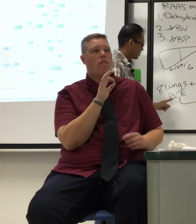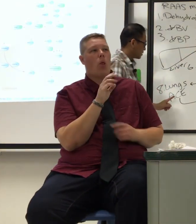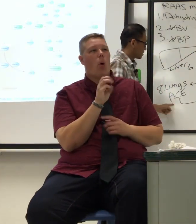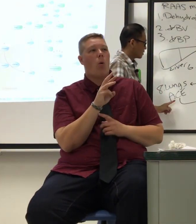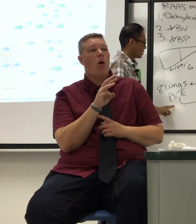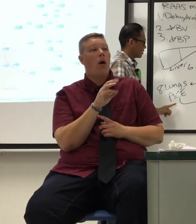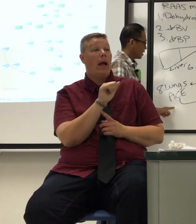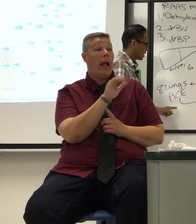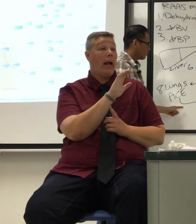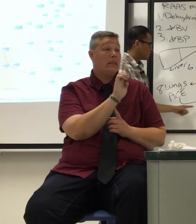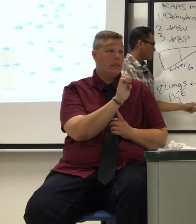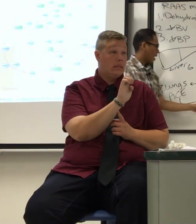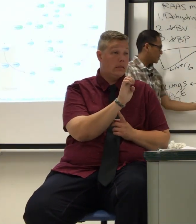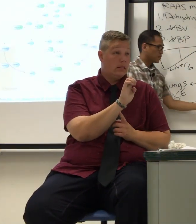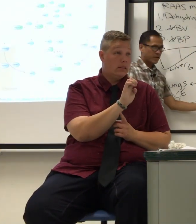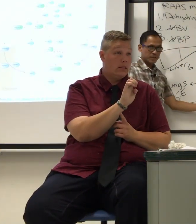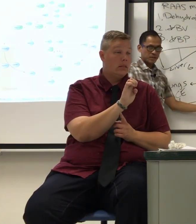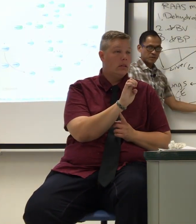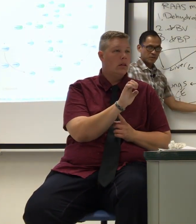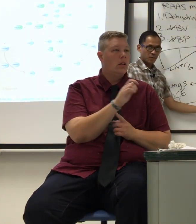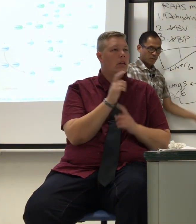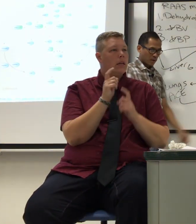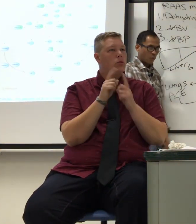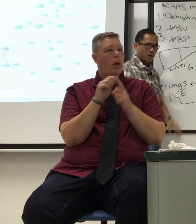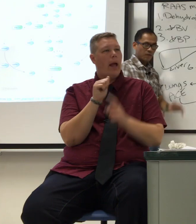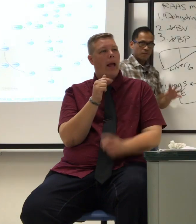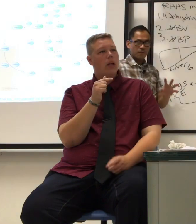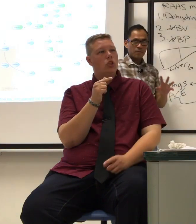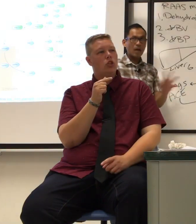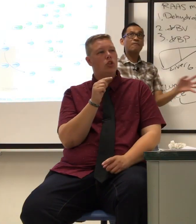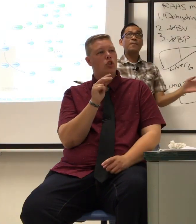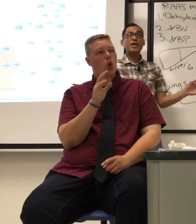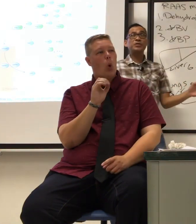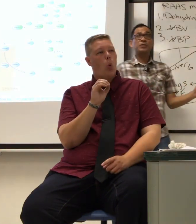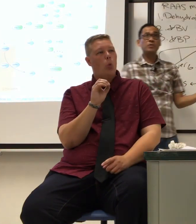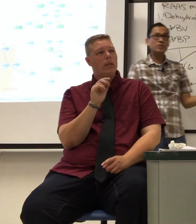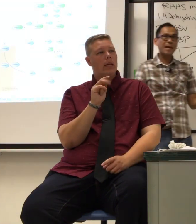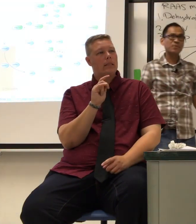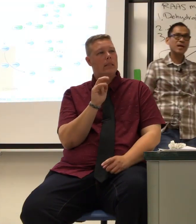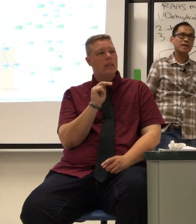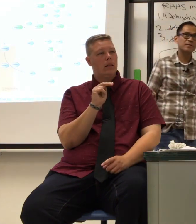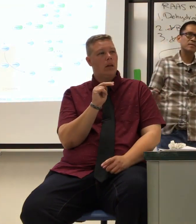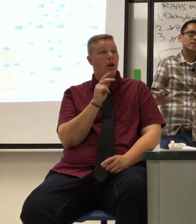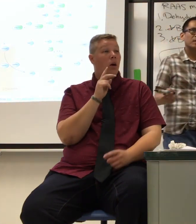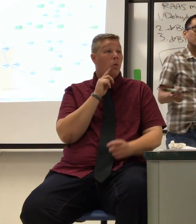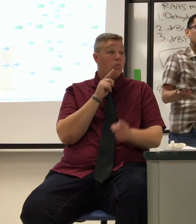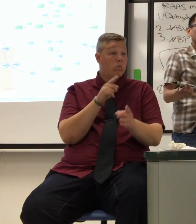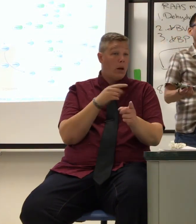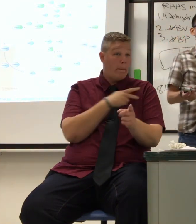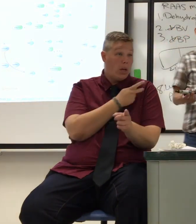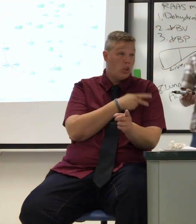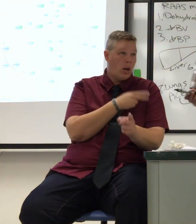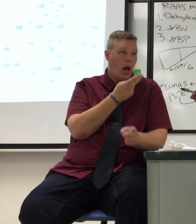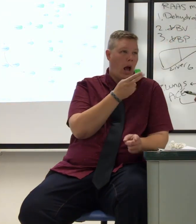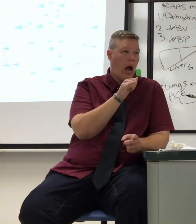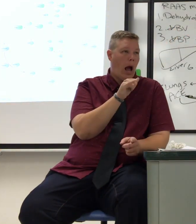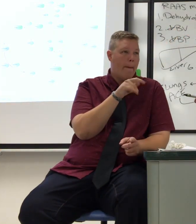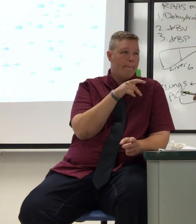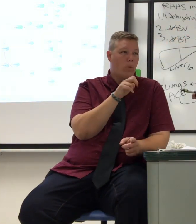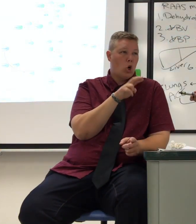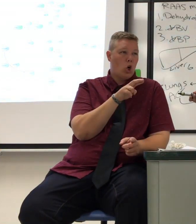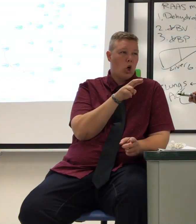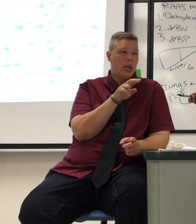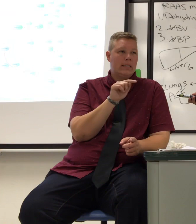got ACE. It gives you your angiotensin 2. What if you have a patient who's hypertense? Their blood pressure is greater